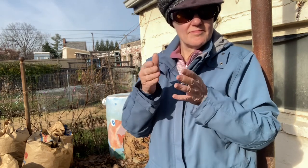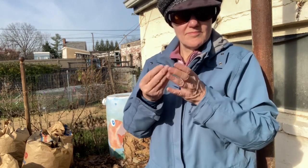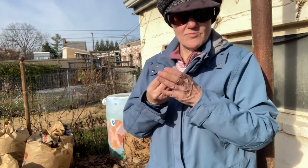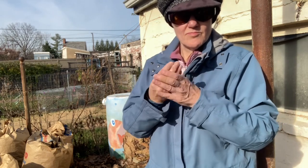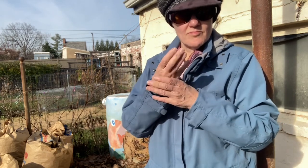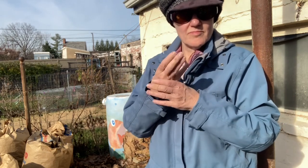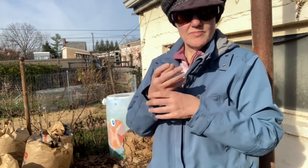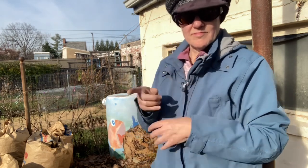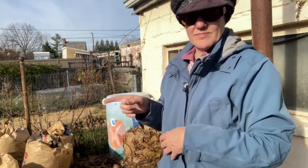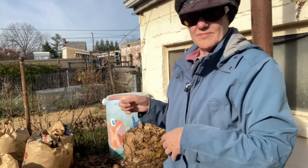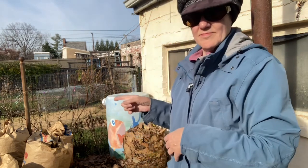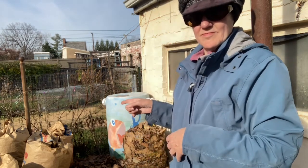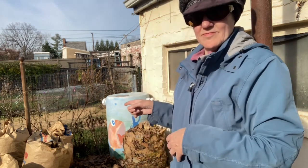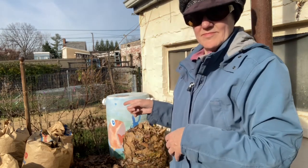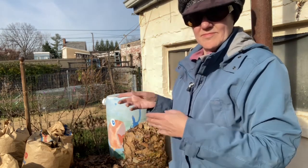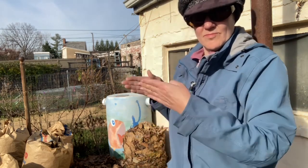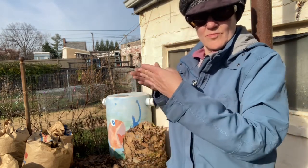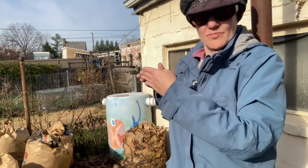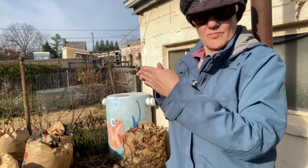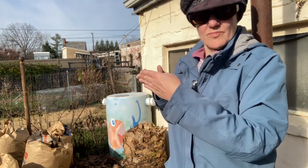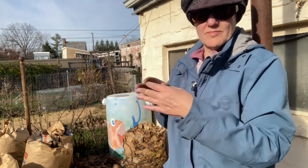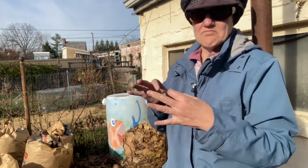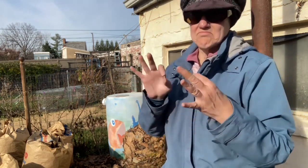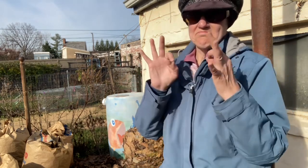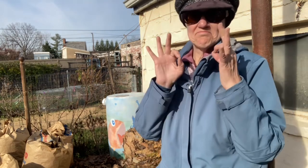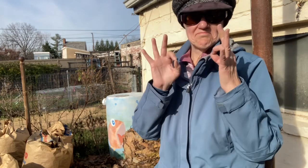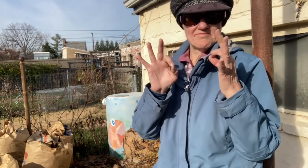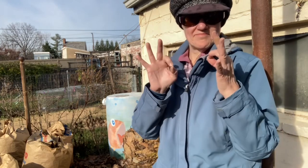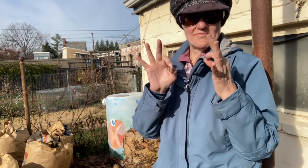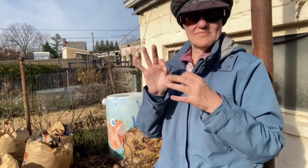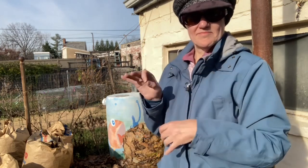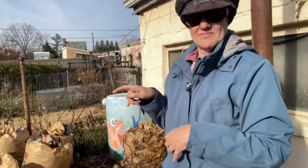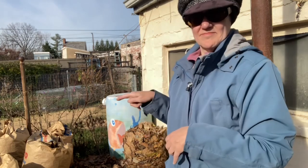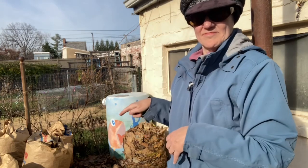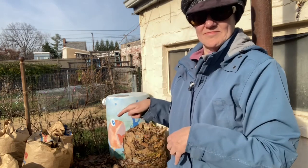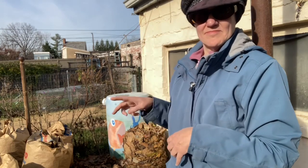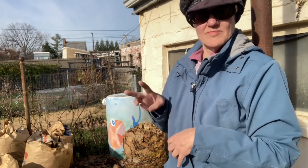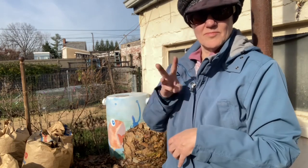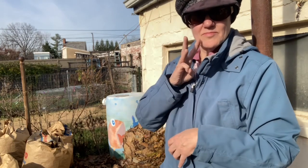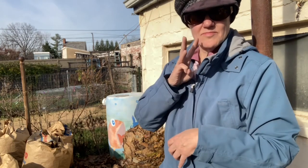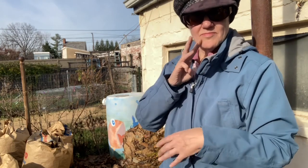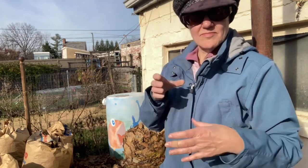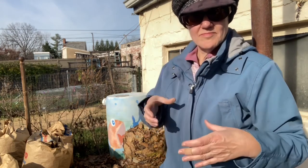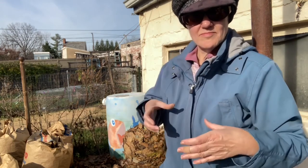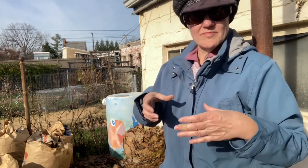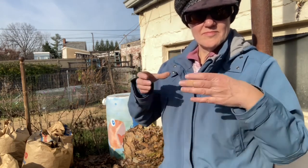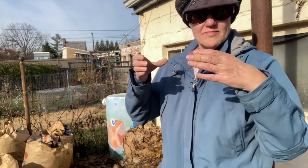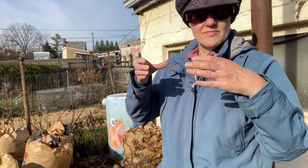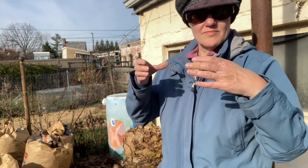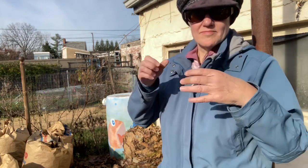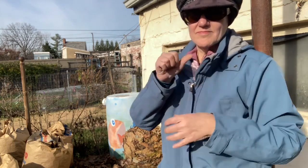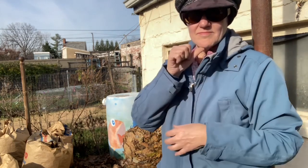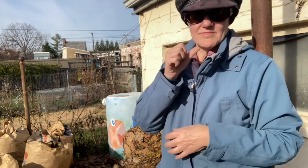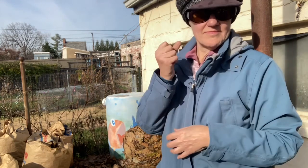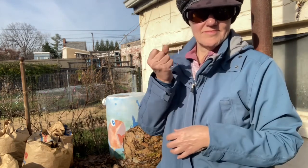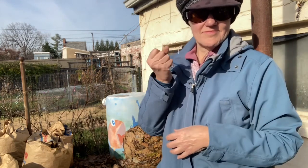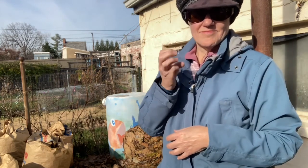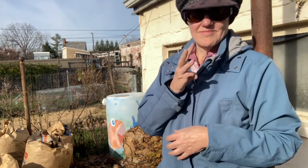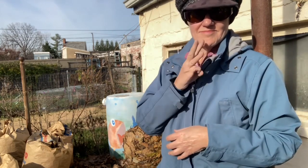don't plan to plant in. So this corner is going to be perfect. This little rain barrel,